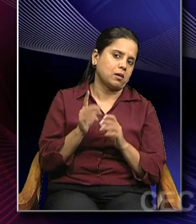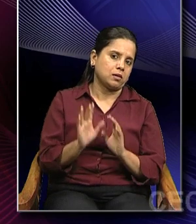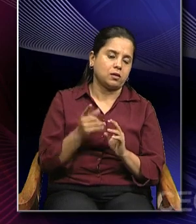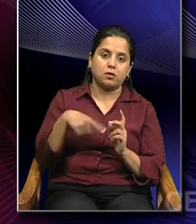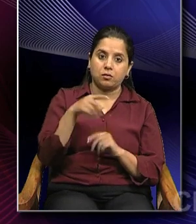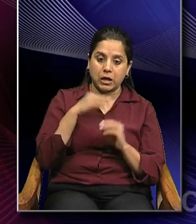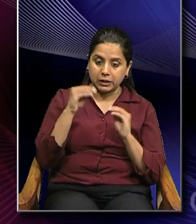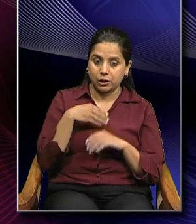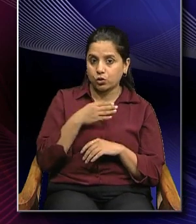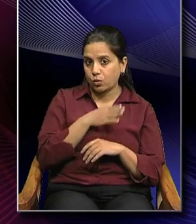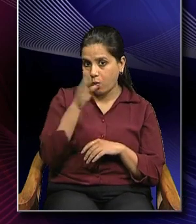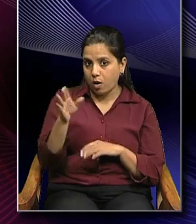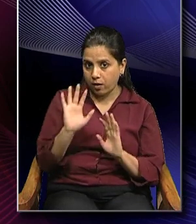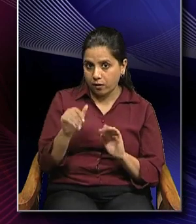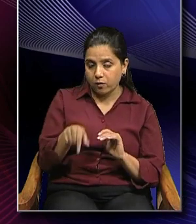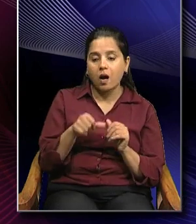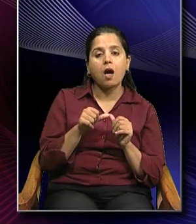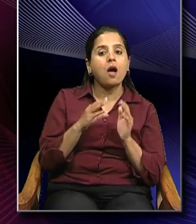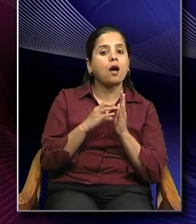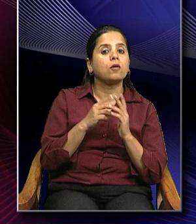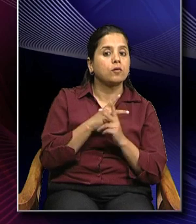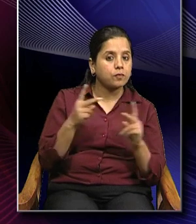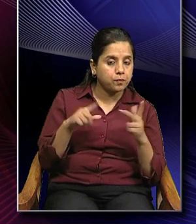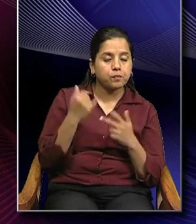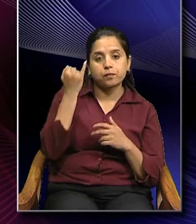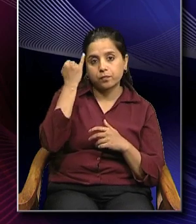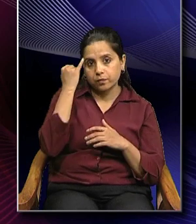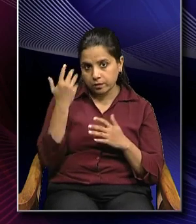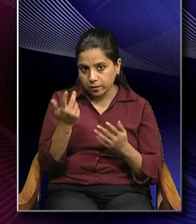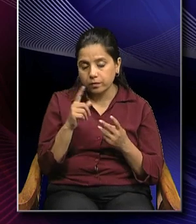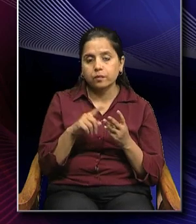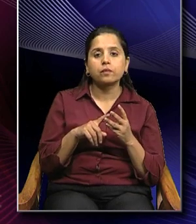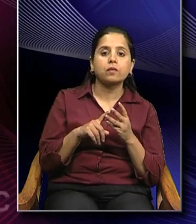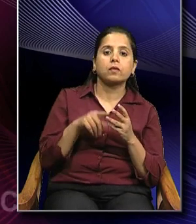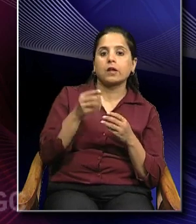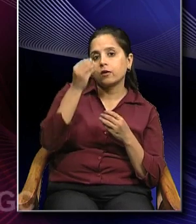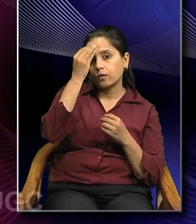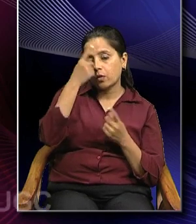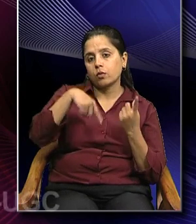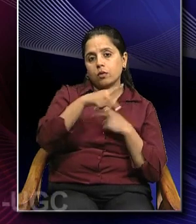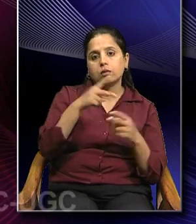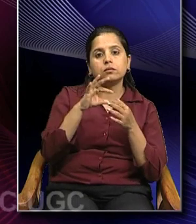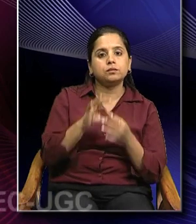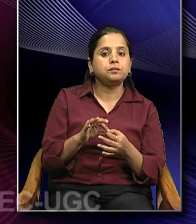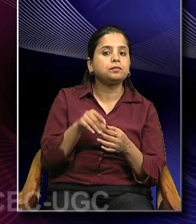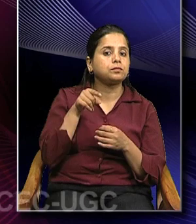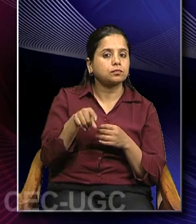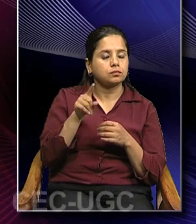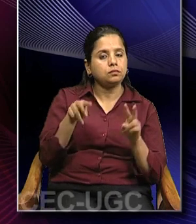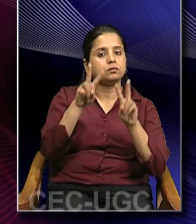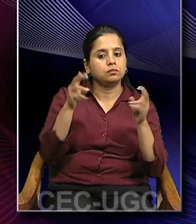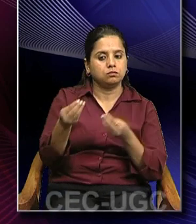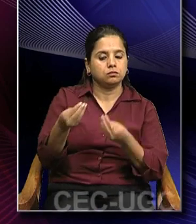for teaching, then the advertisement or the ideas or the information related to that domain should come to